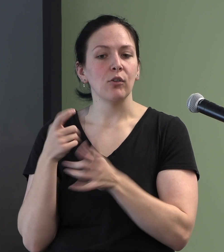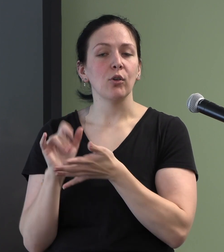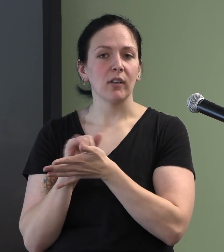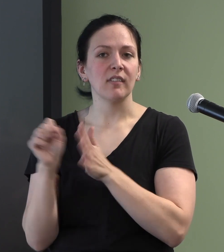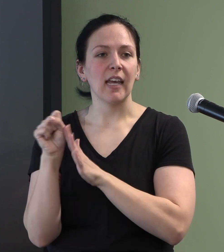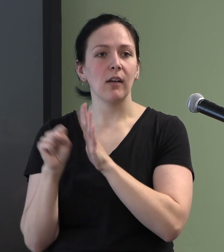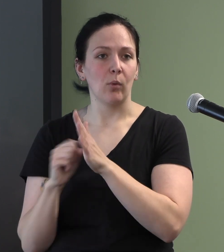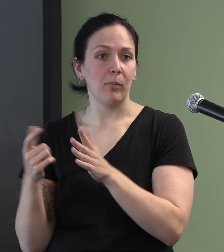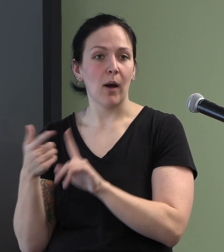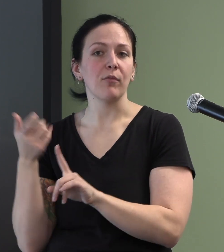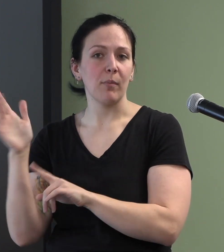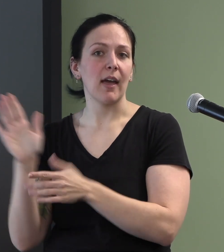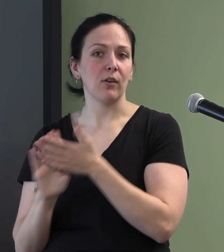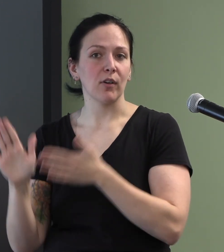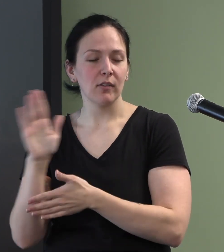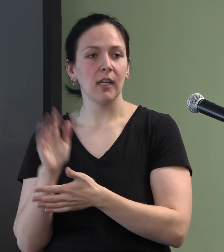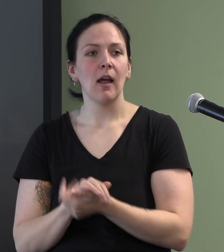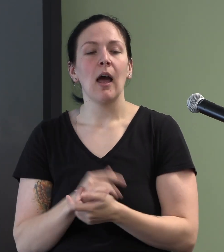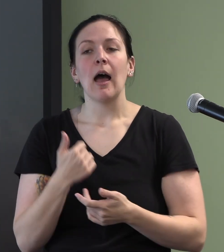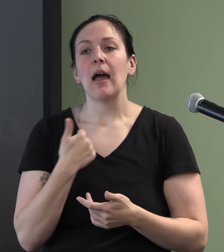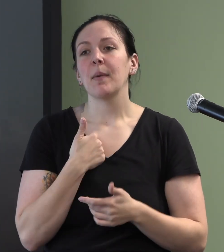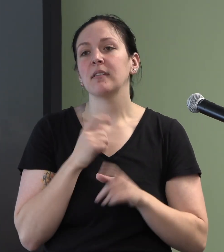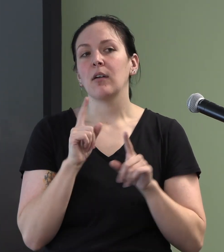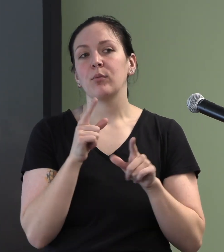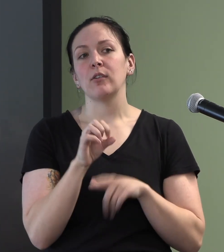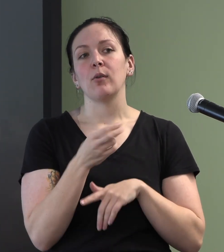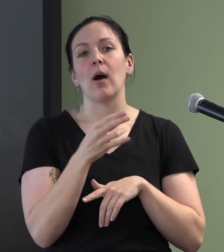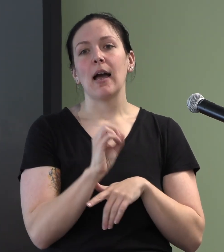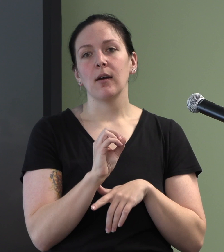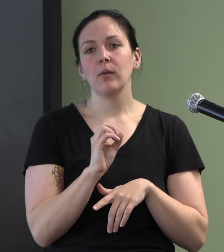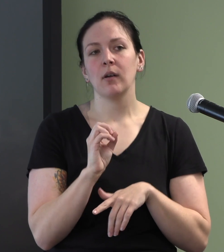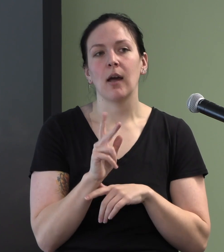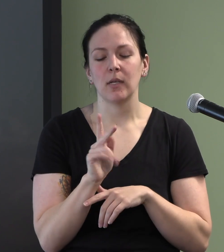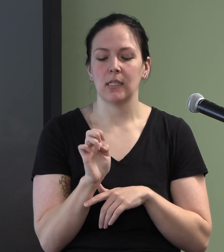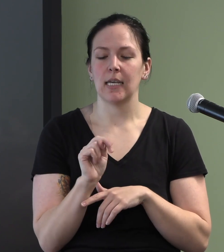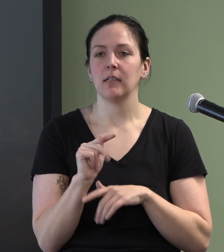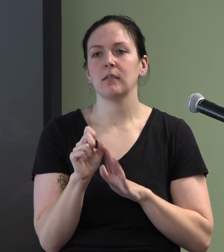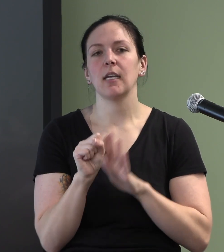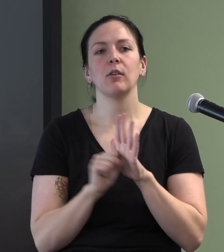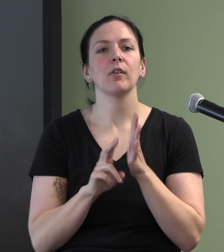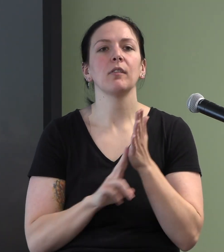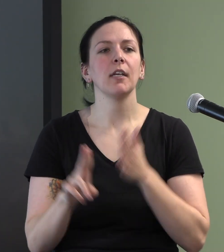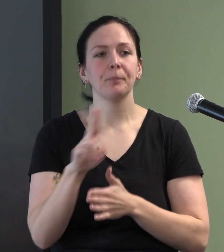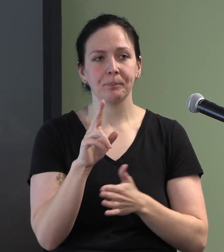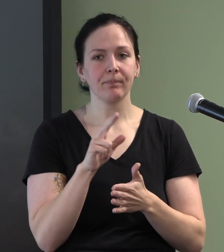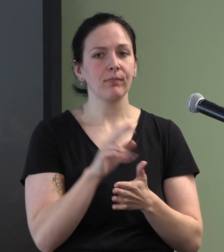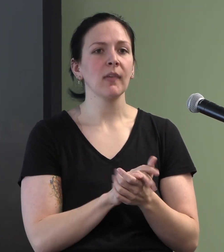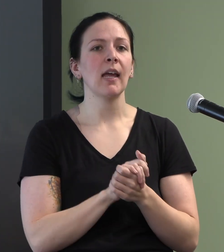York State will come from that university. I myself went to Ohio. I went to Kent State University, and